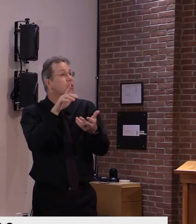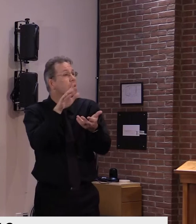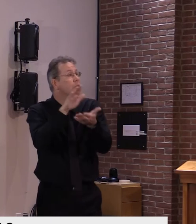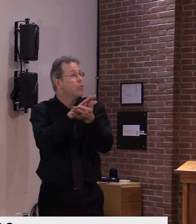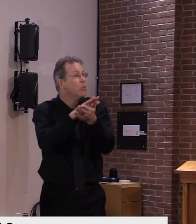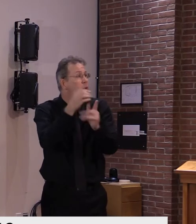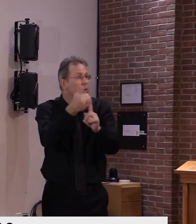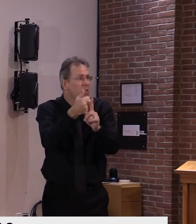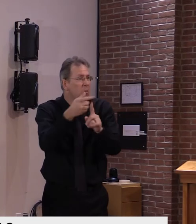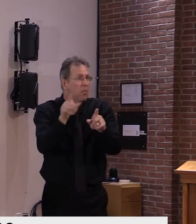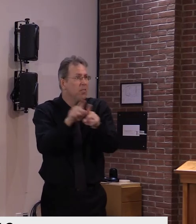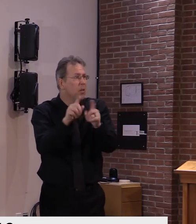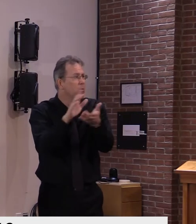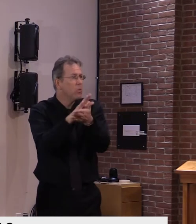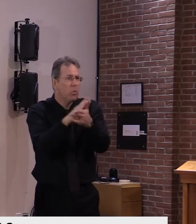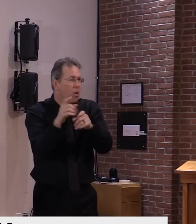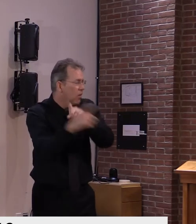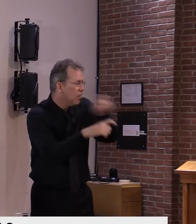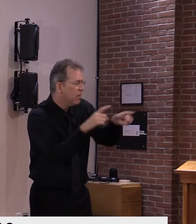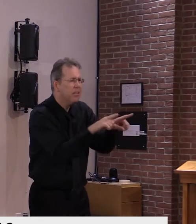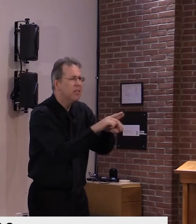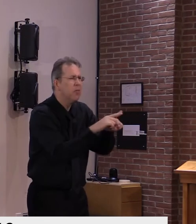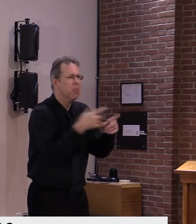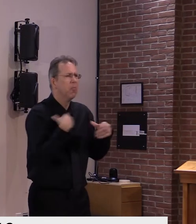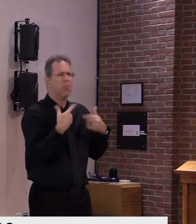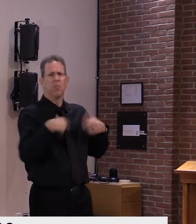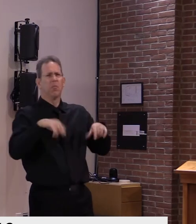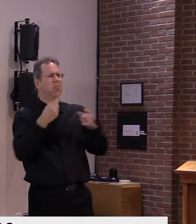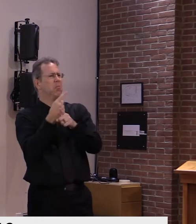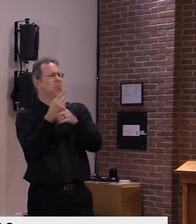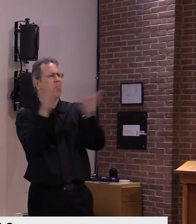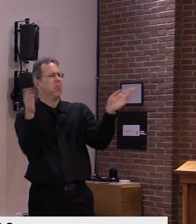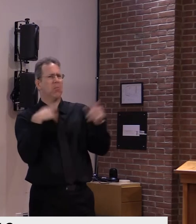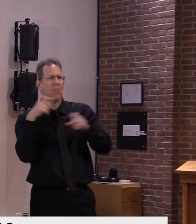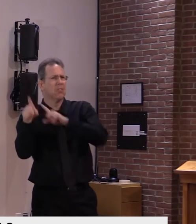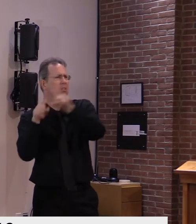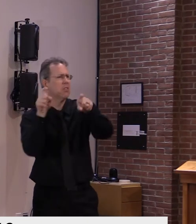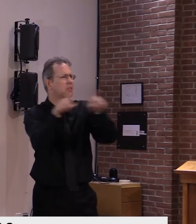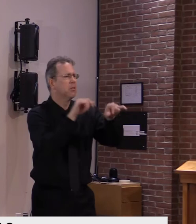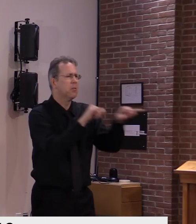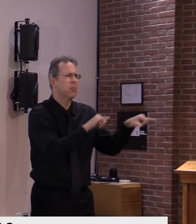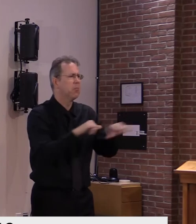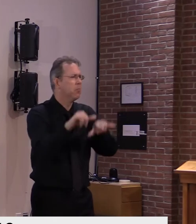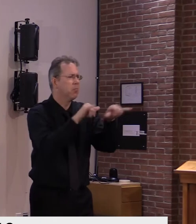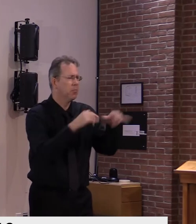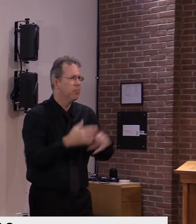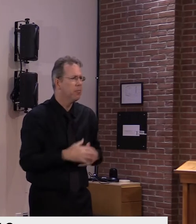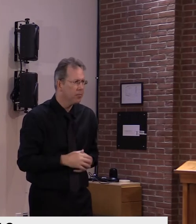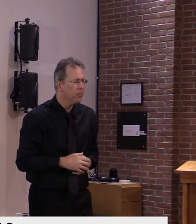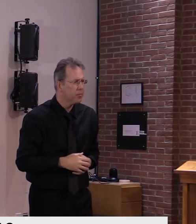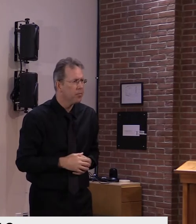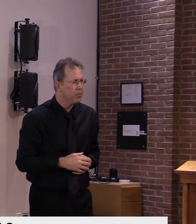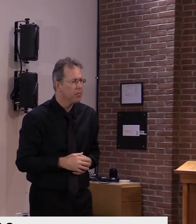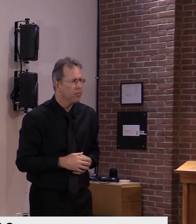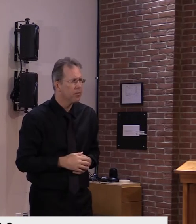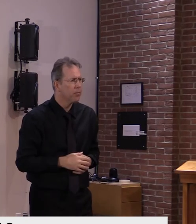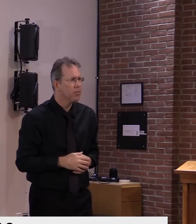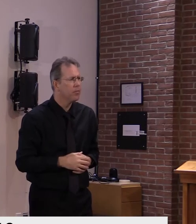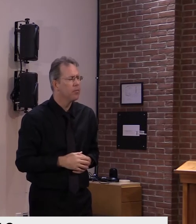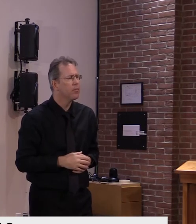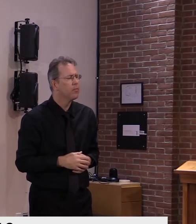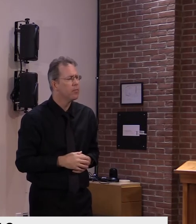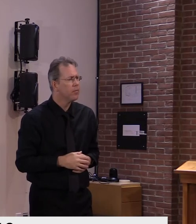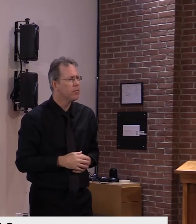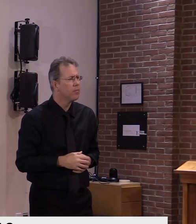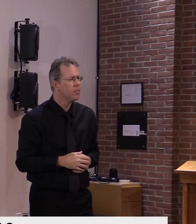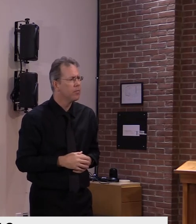the school and wasn't a surveillance test, but was a case-finding exercise where they had symptoms and wanted to see if they had COVID, and then we